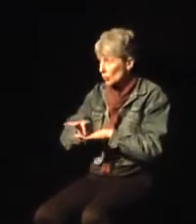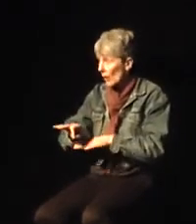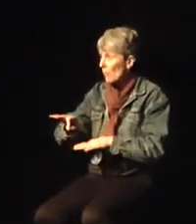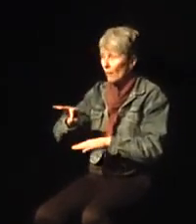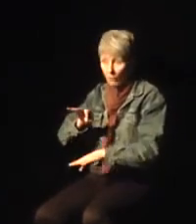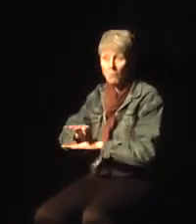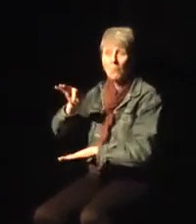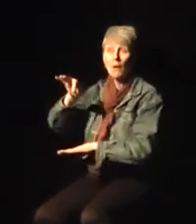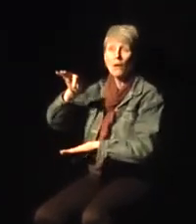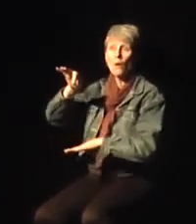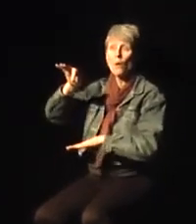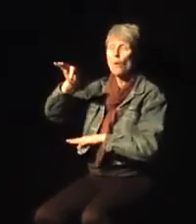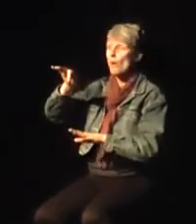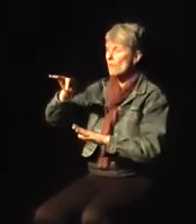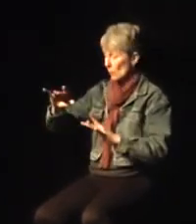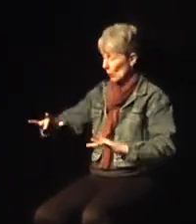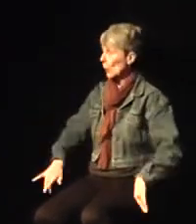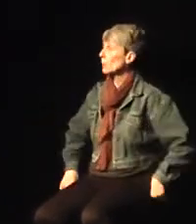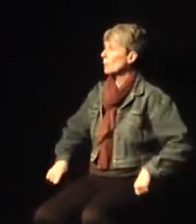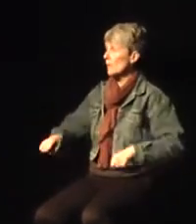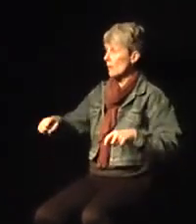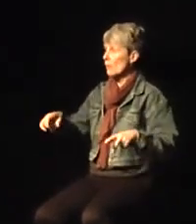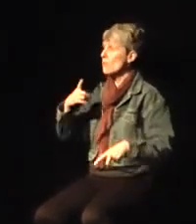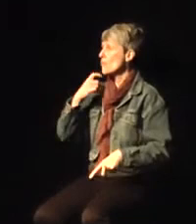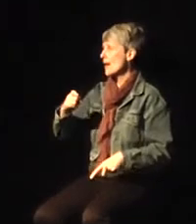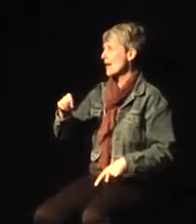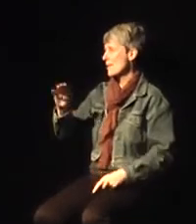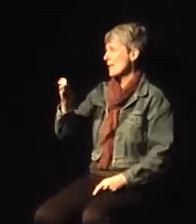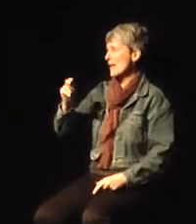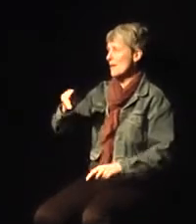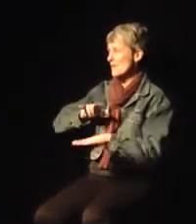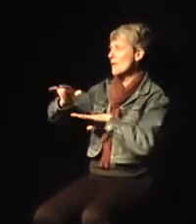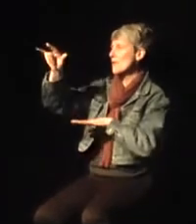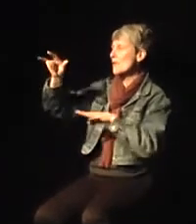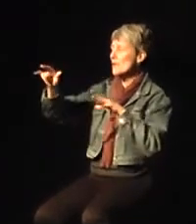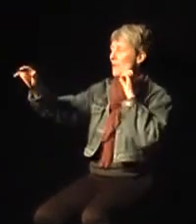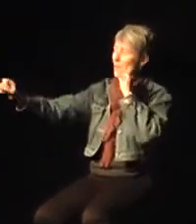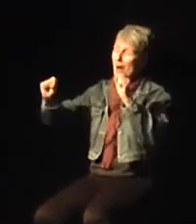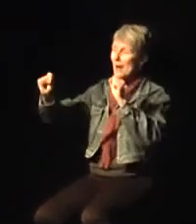bike. I'm flying in the air with the Red Baron, weightless. Woo!